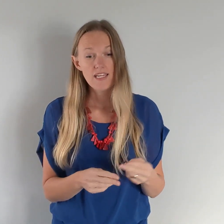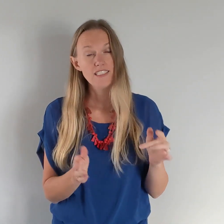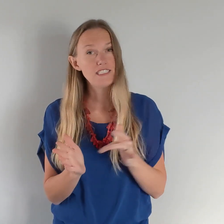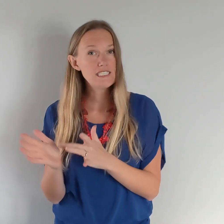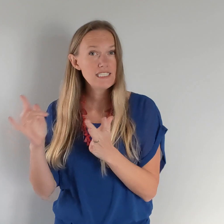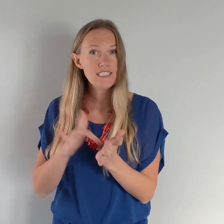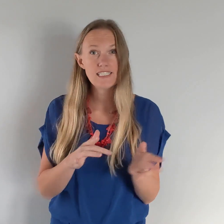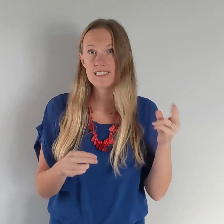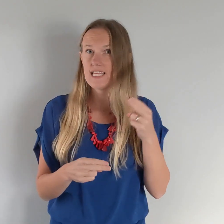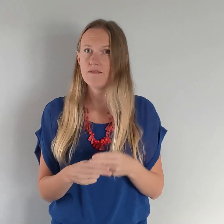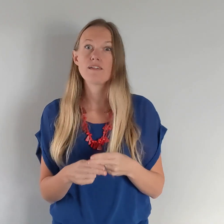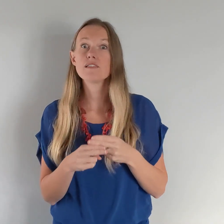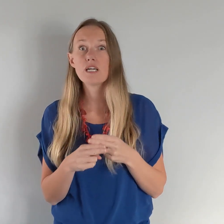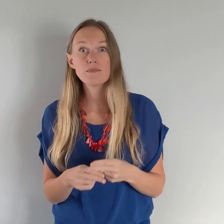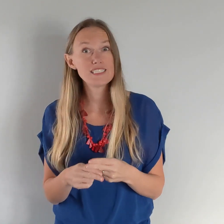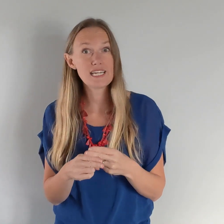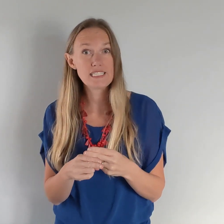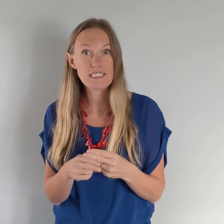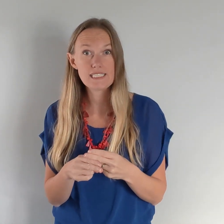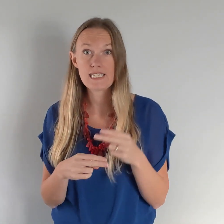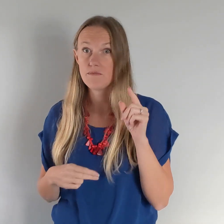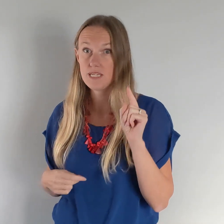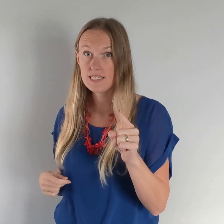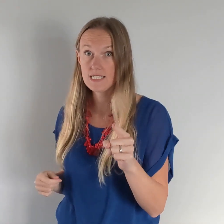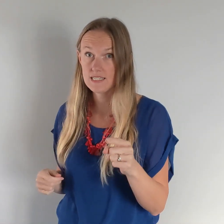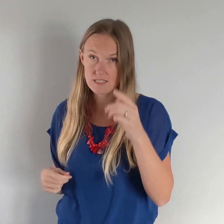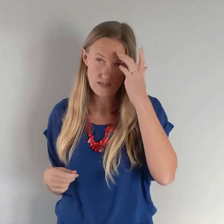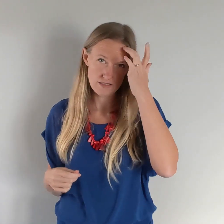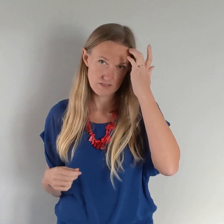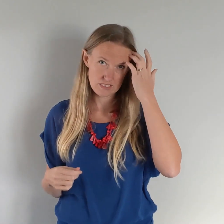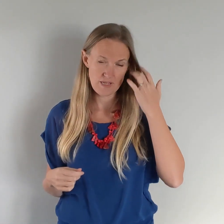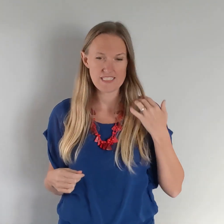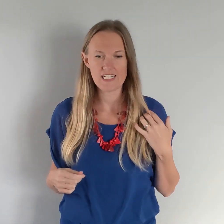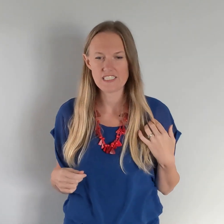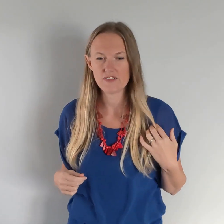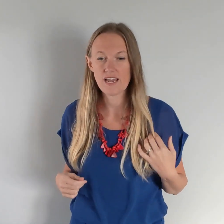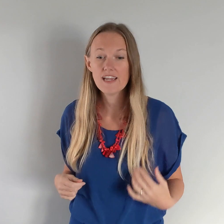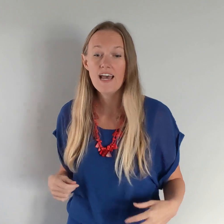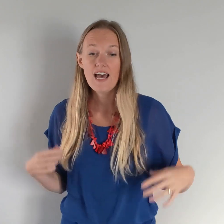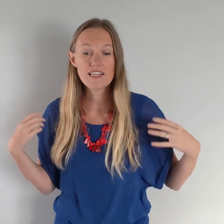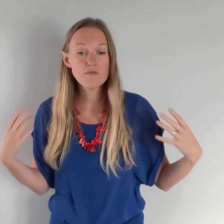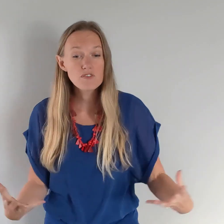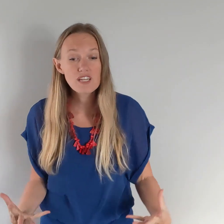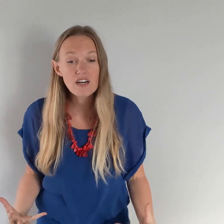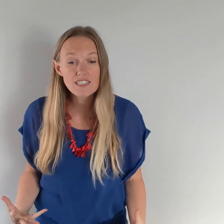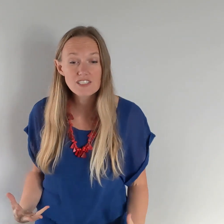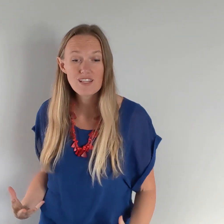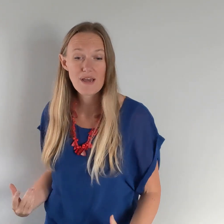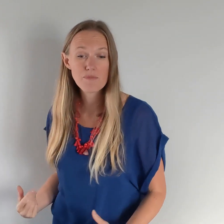In Jesus' name. Now, sometimes that second Jesus' name isn't in the song, so just pay attention, okay? And then moving on to that